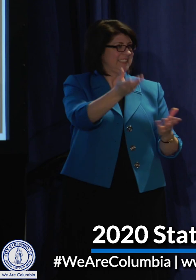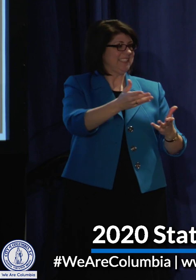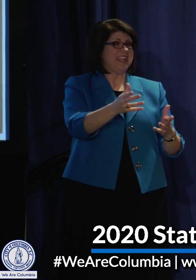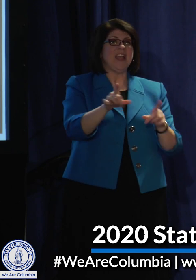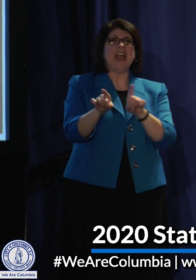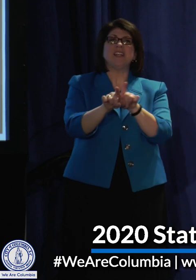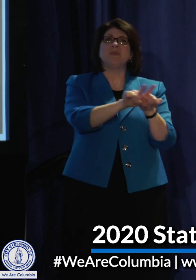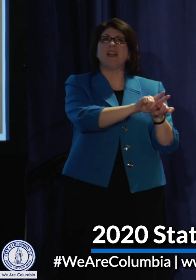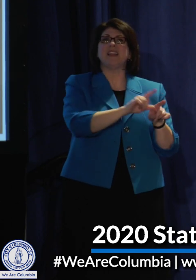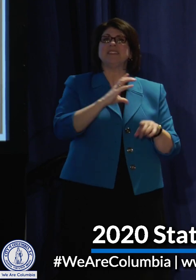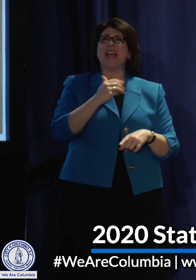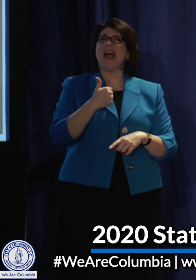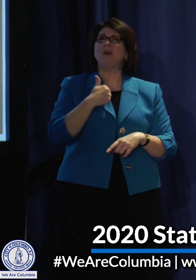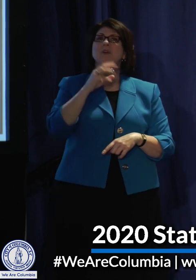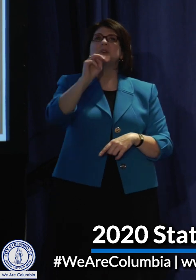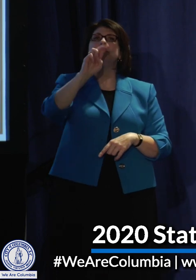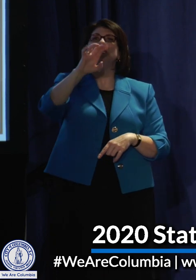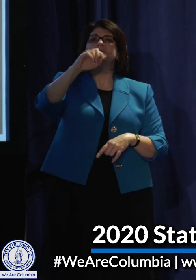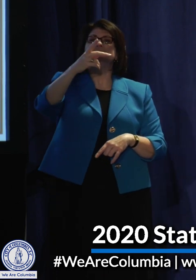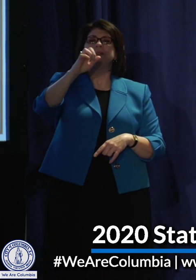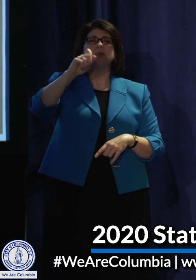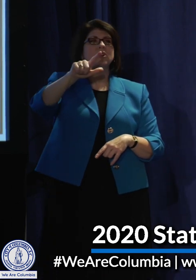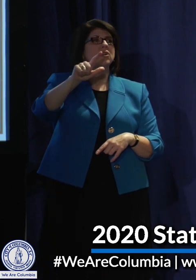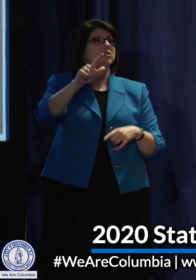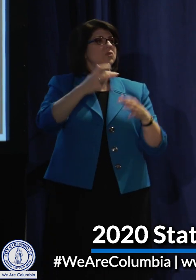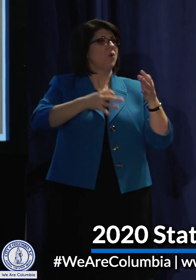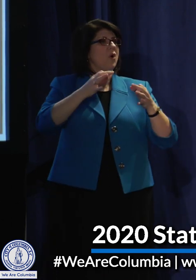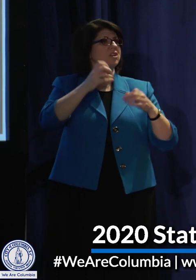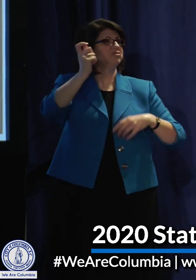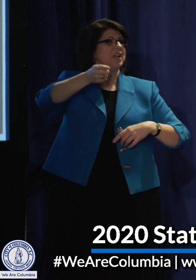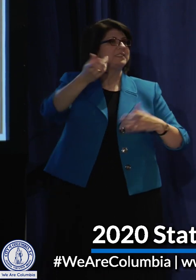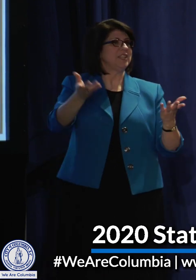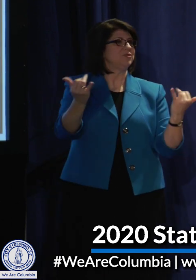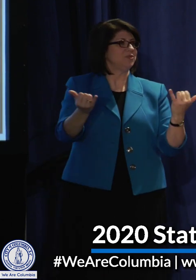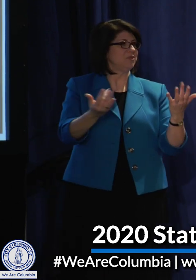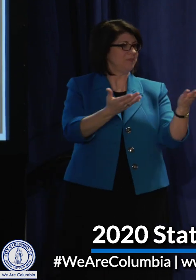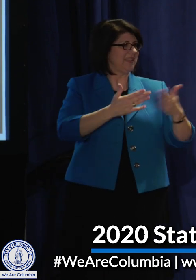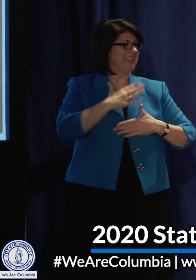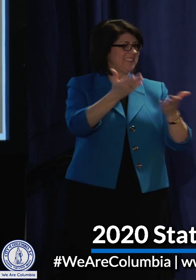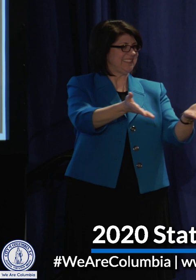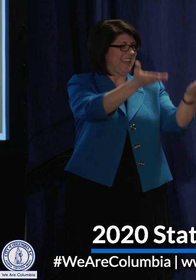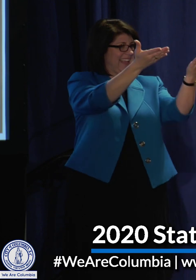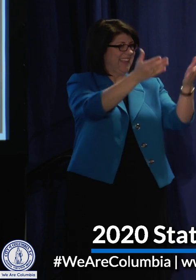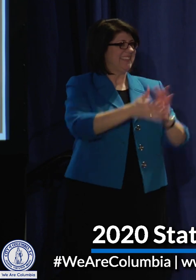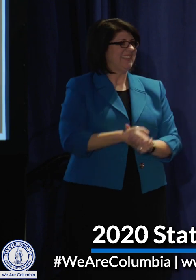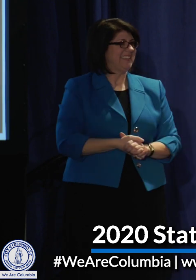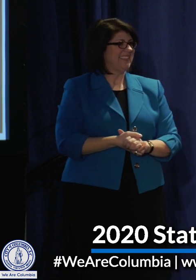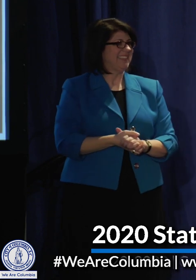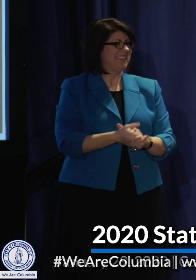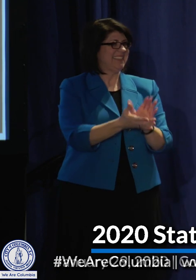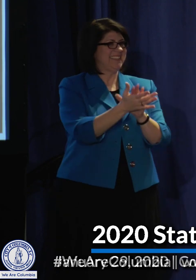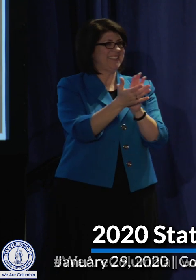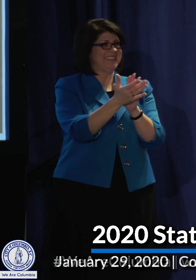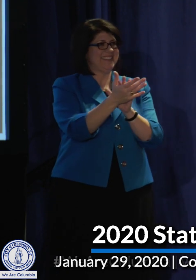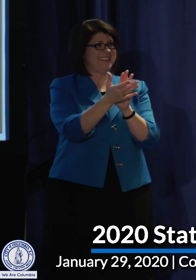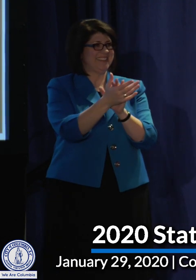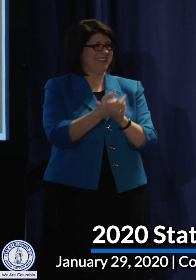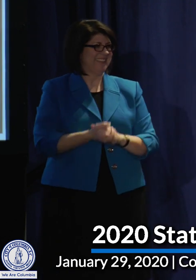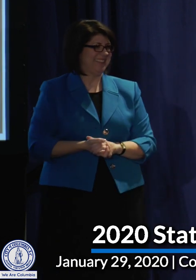well as our municipal court judges are with us tonight. Please stand and be recognized, our members of the judiciary.